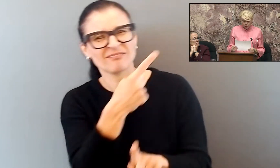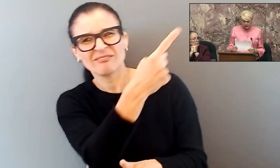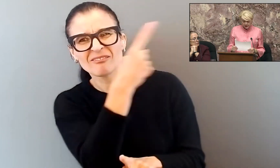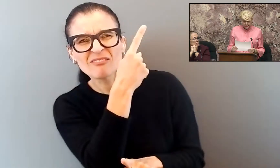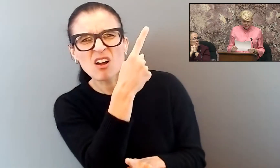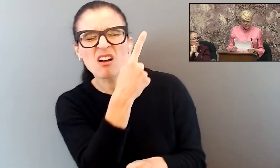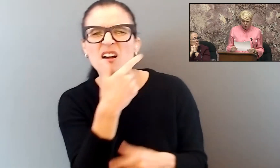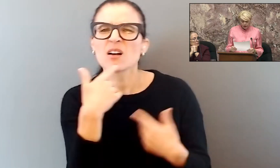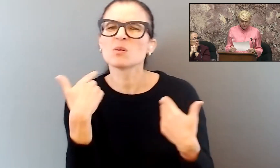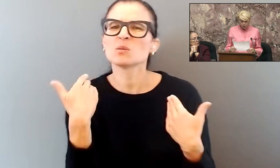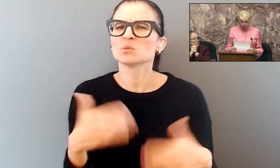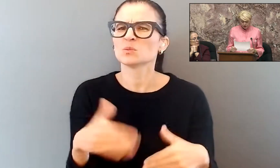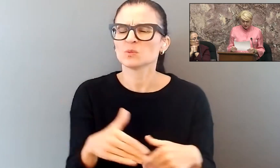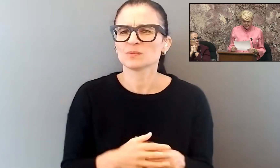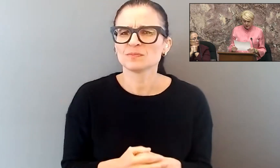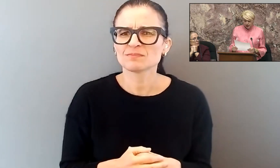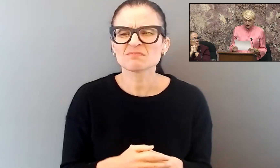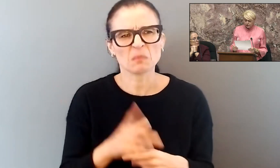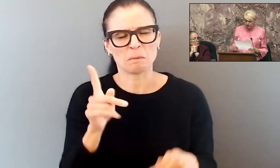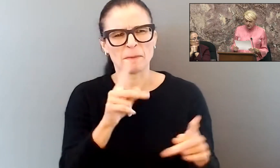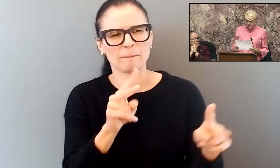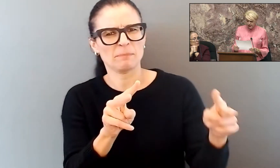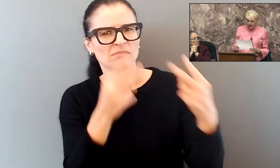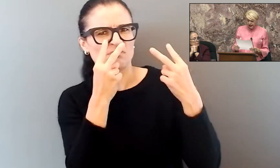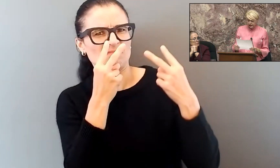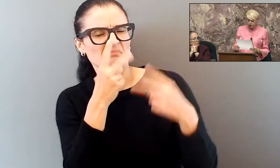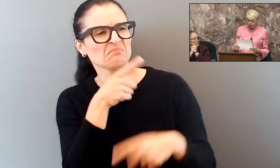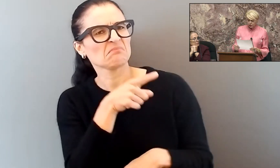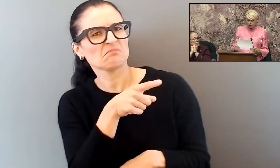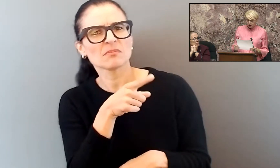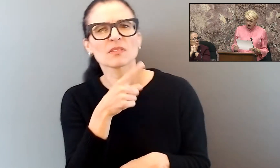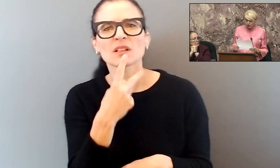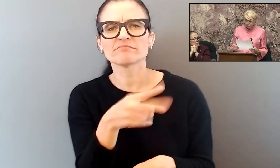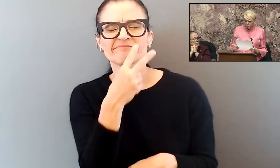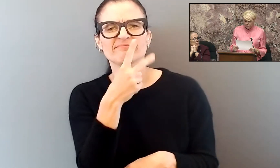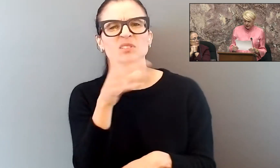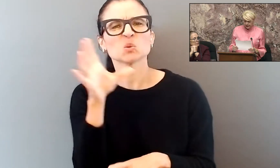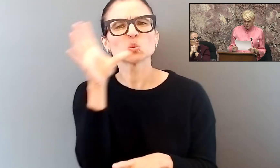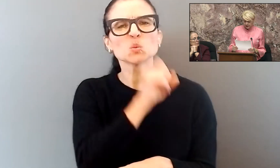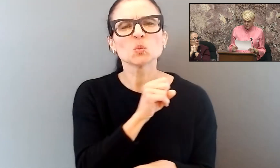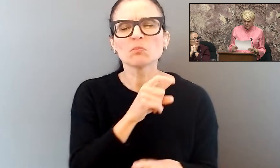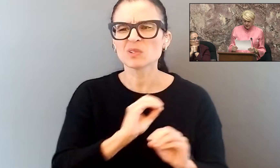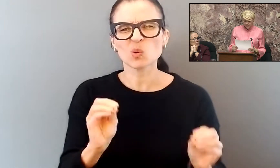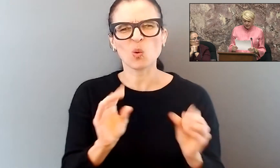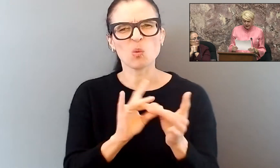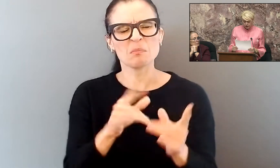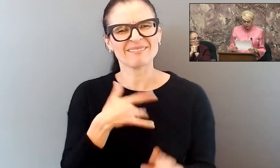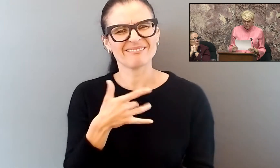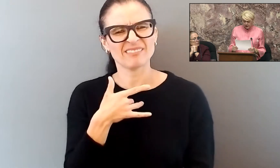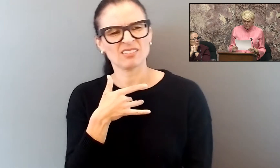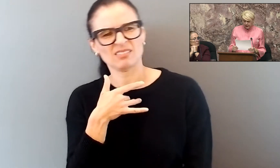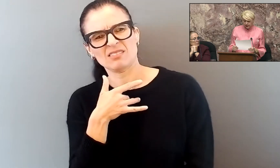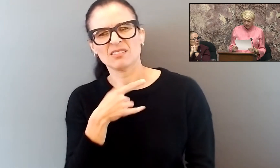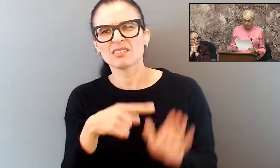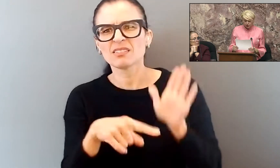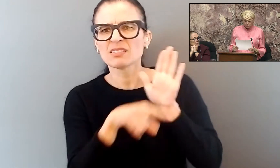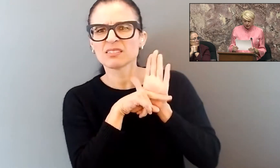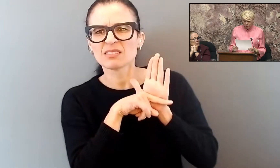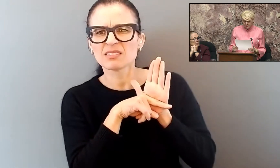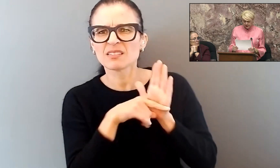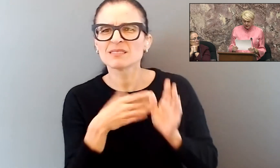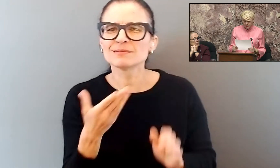the looks that say more than words. Diversity and inclusion are beautiful ideas, but they lose their meaning